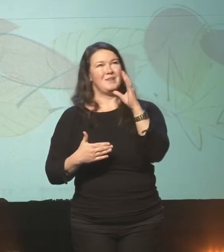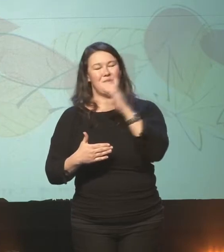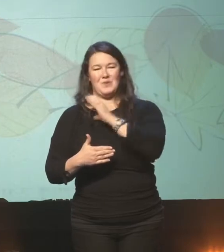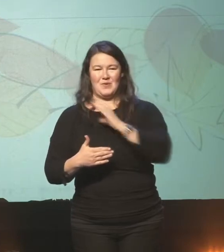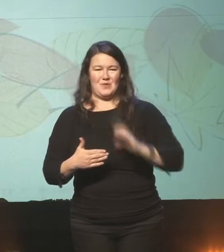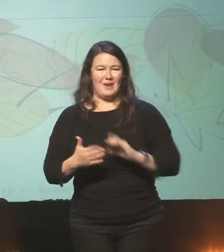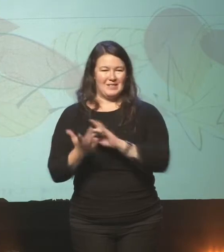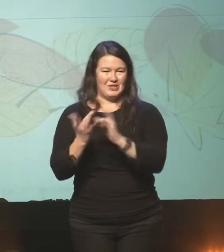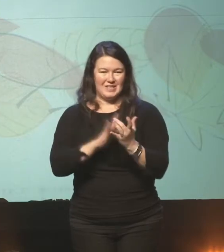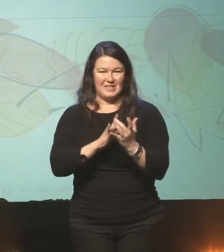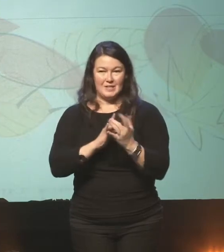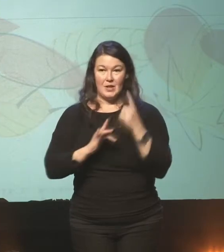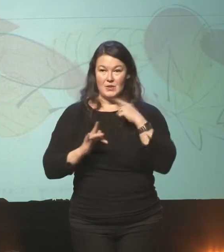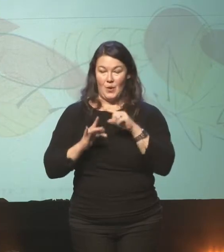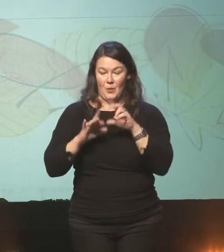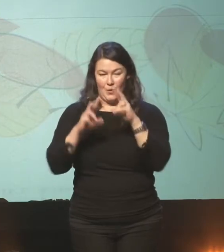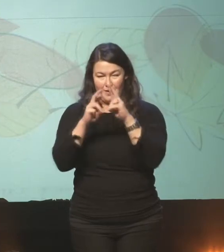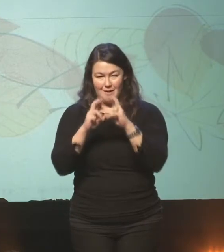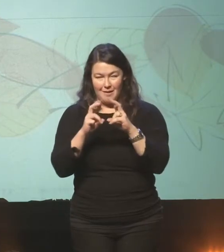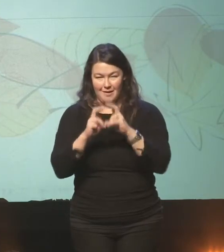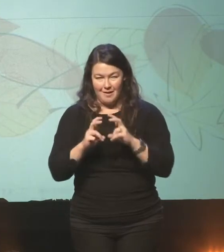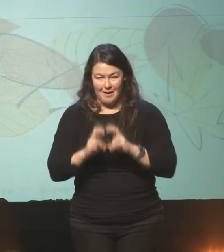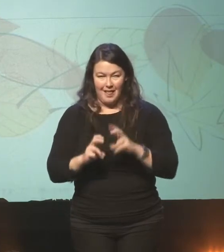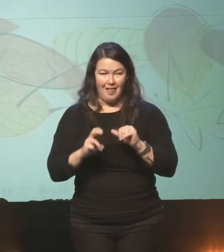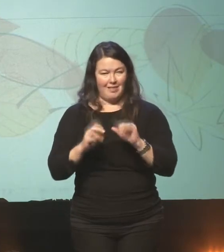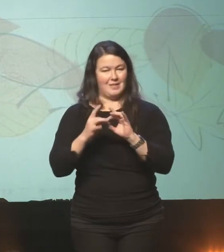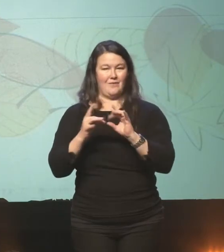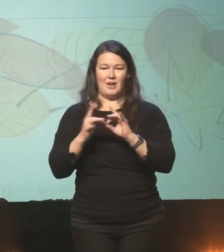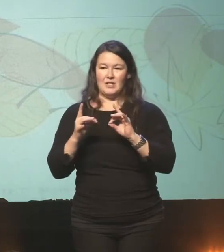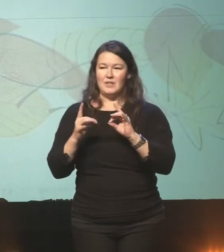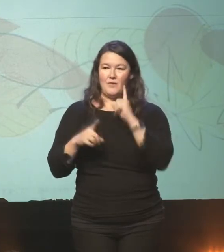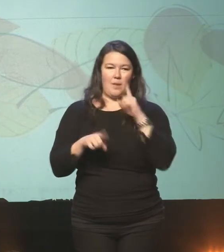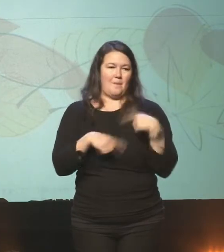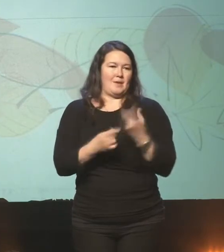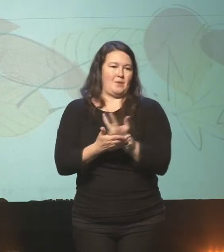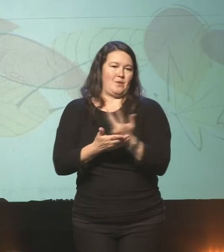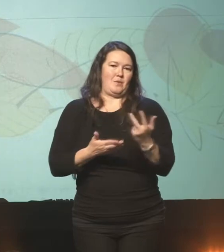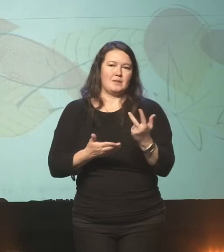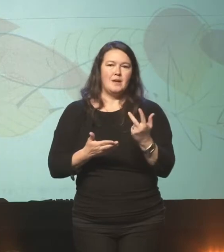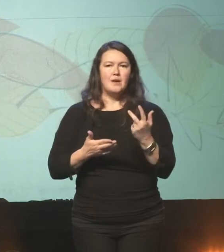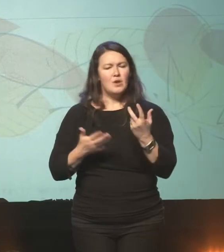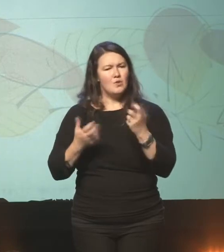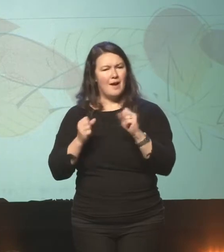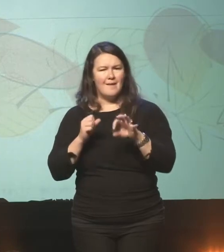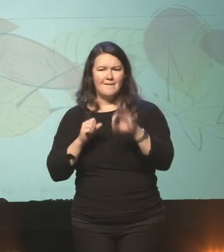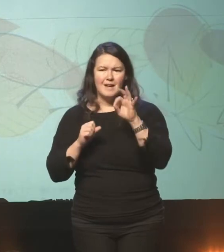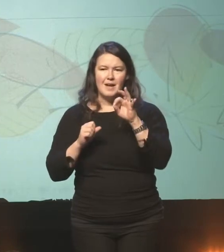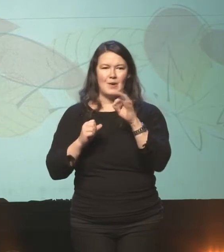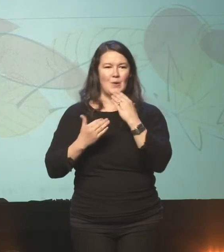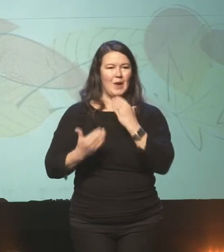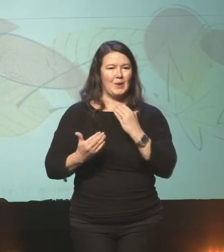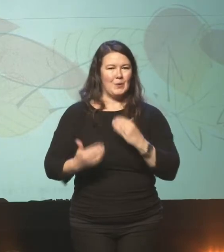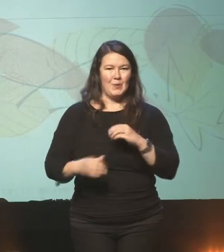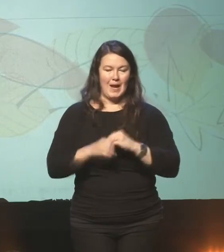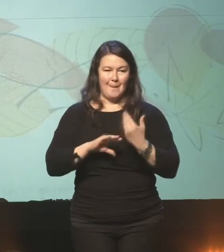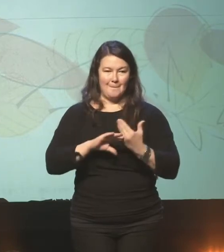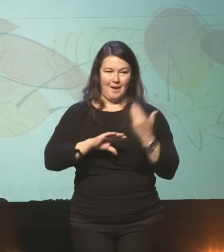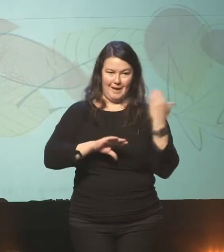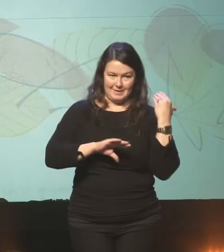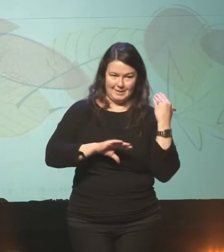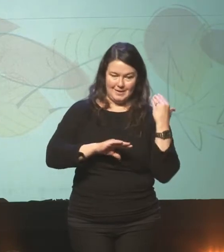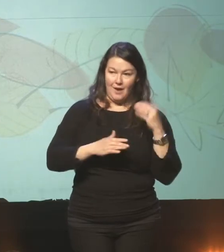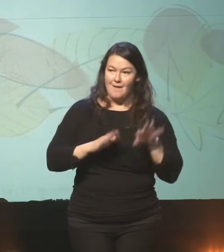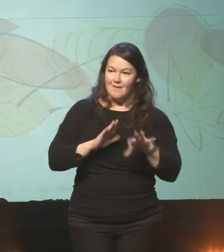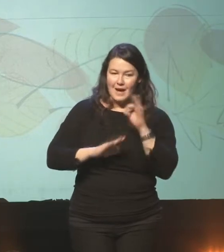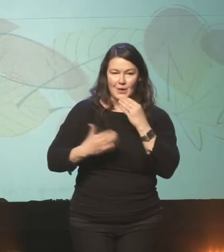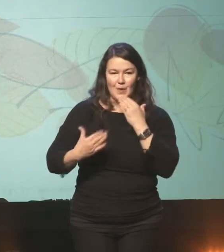the wisdom of this one little verse over these past 3 weeks. And we've been talking about finding gratitude in our past, finding